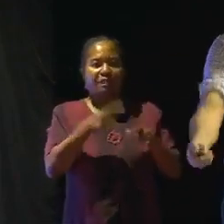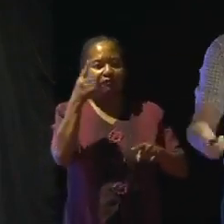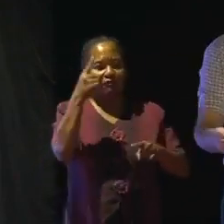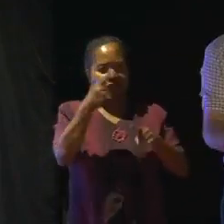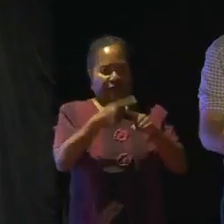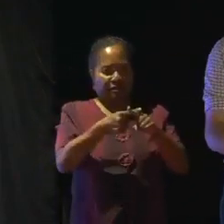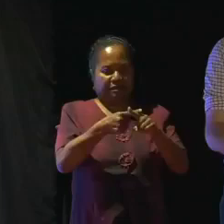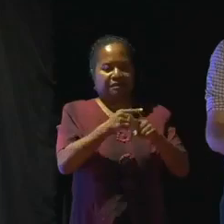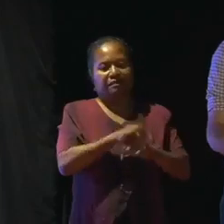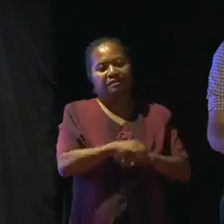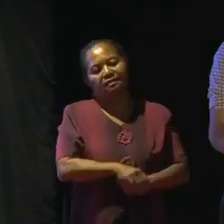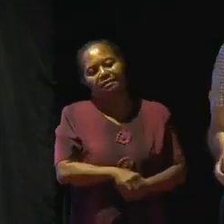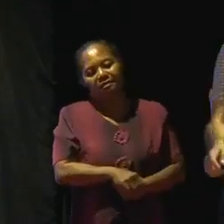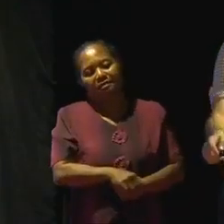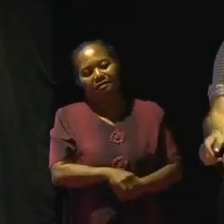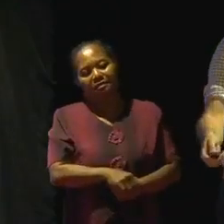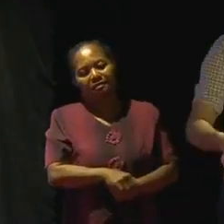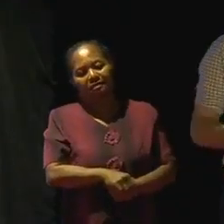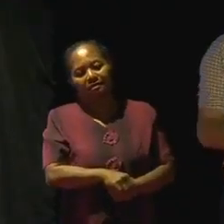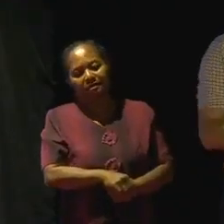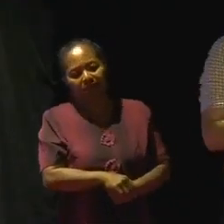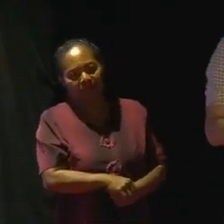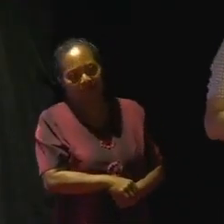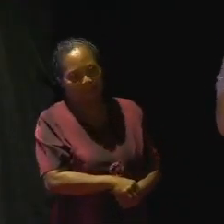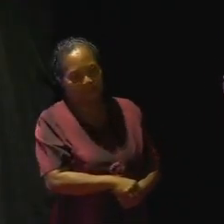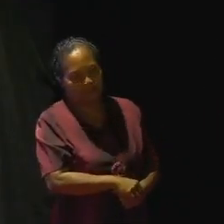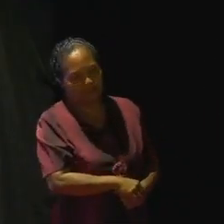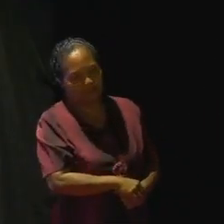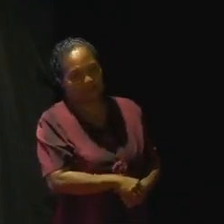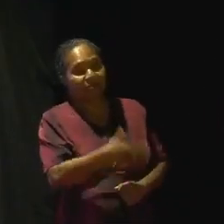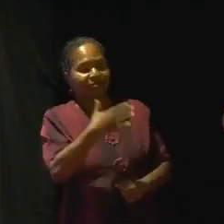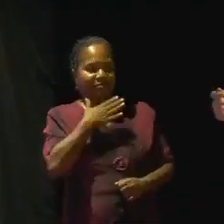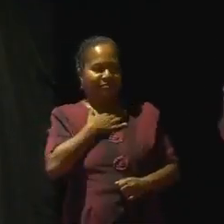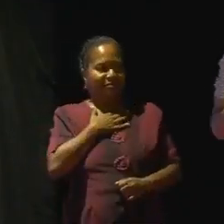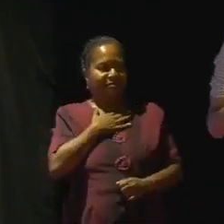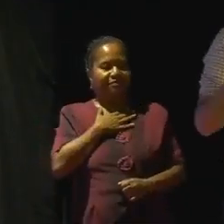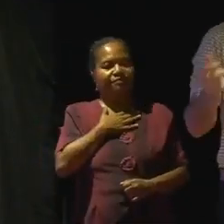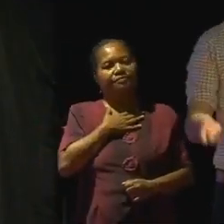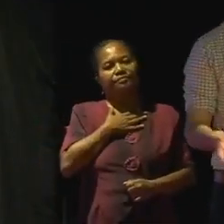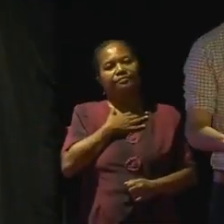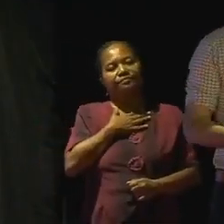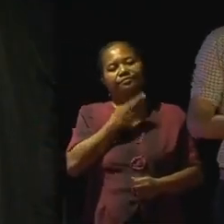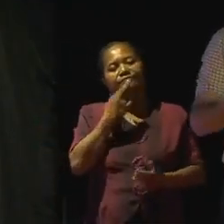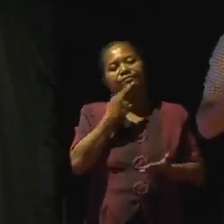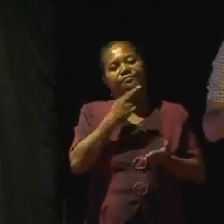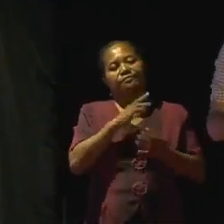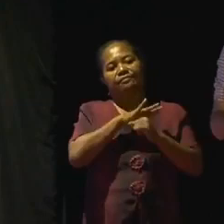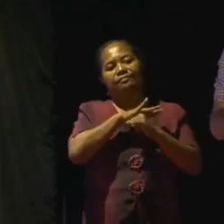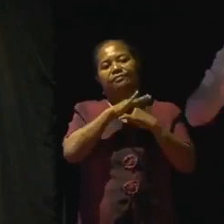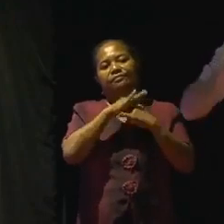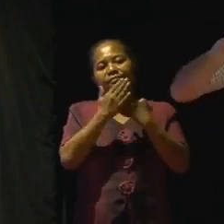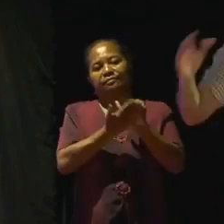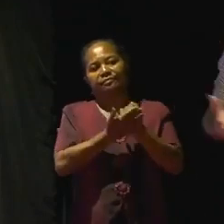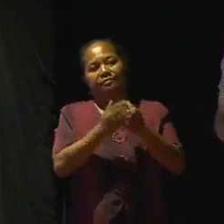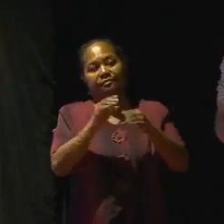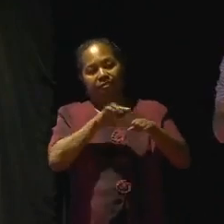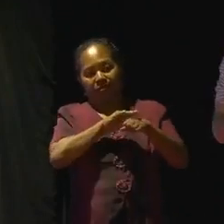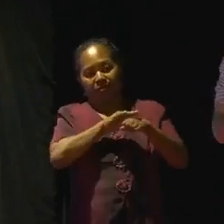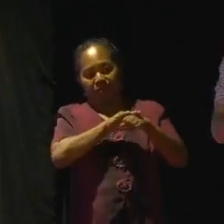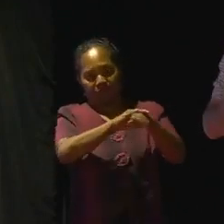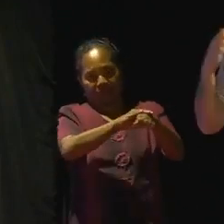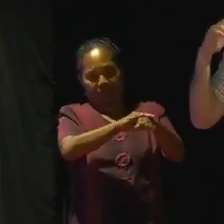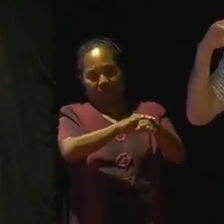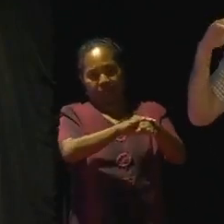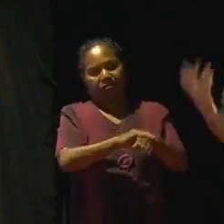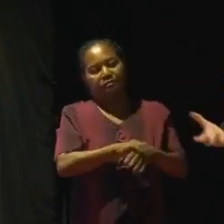can. All right, so in summary, I said earlier about the video guides, everything that I've